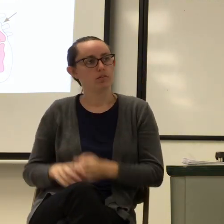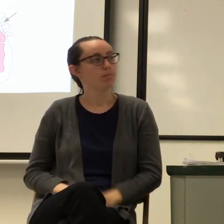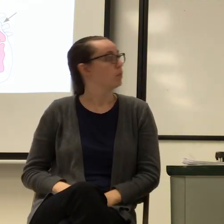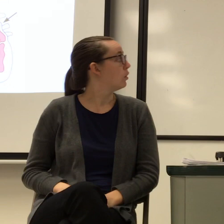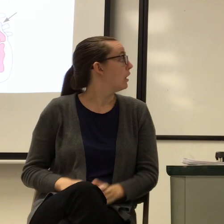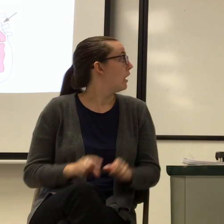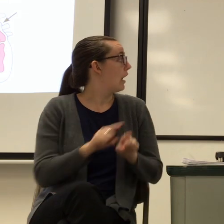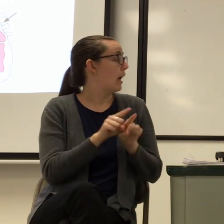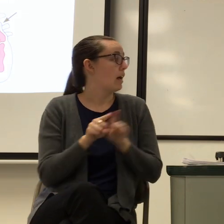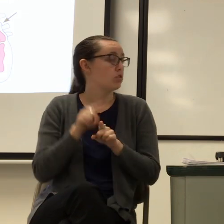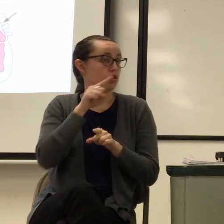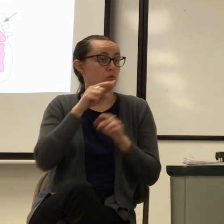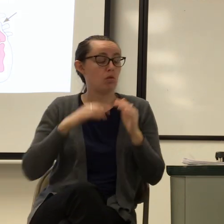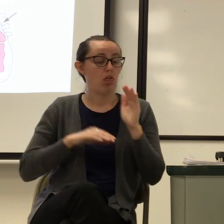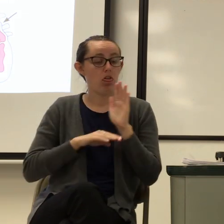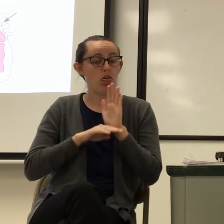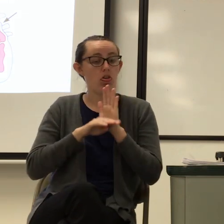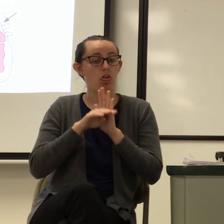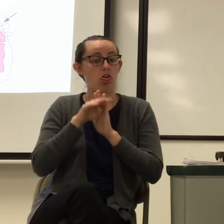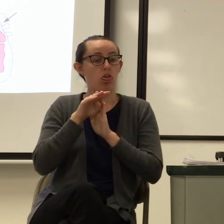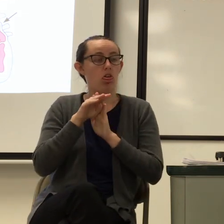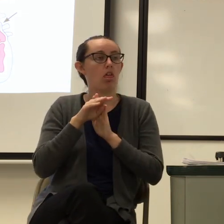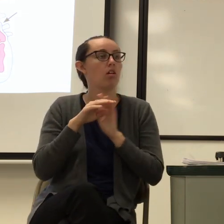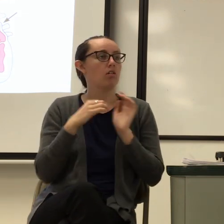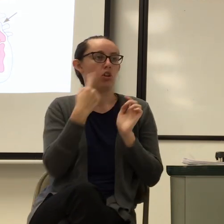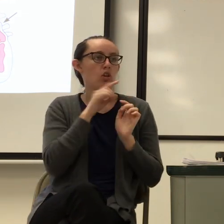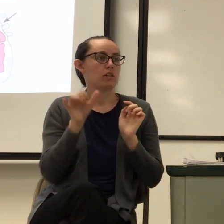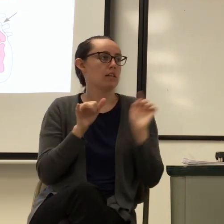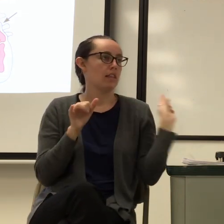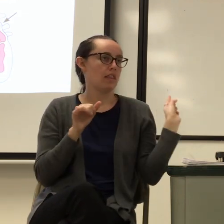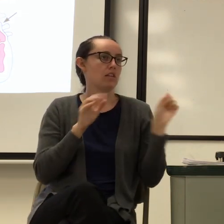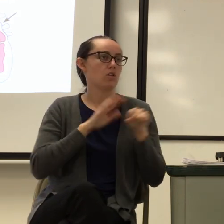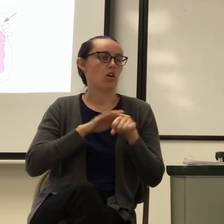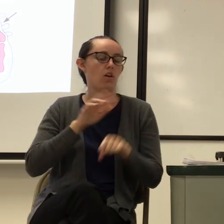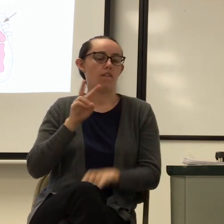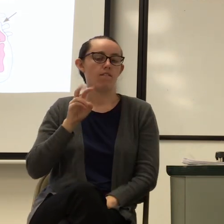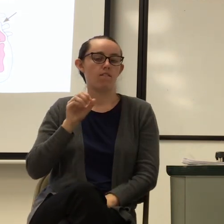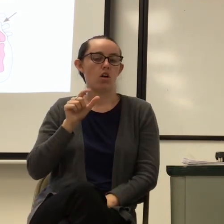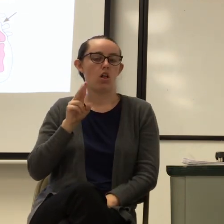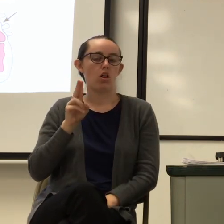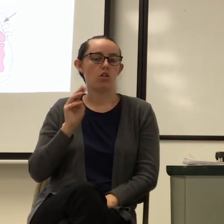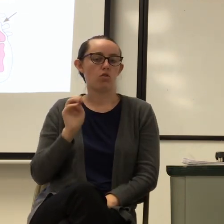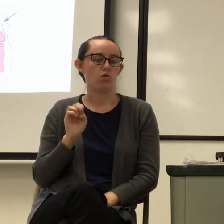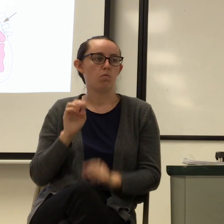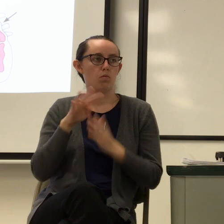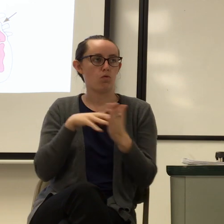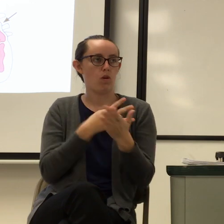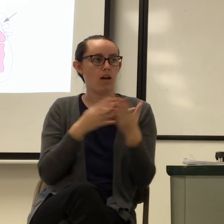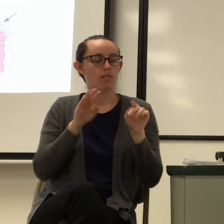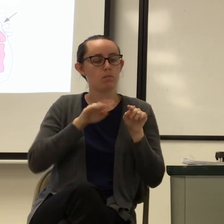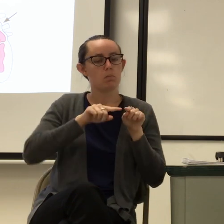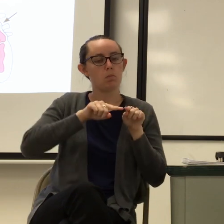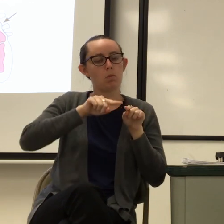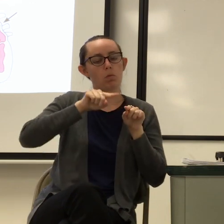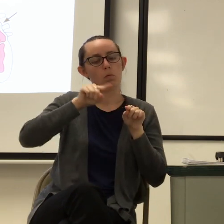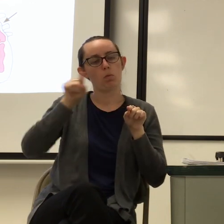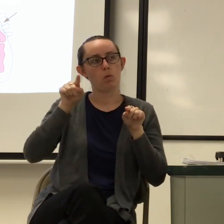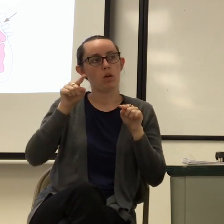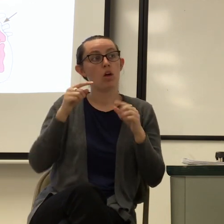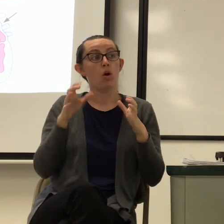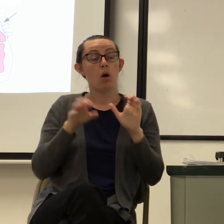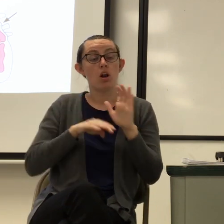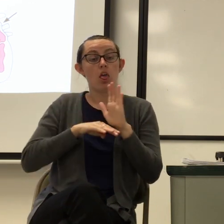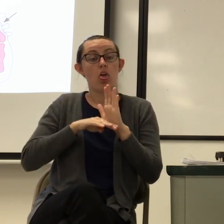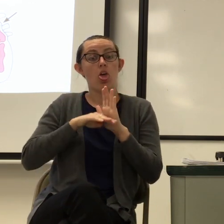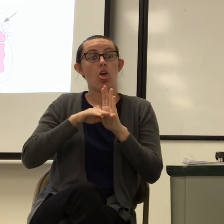that. You're increasing the volume of the ventricle. You want to fill it up as much as possible so you have a lot of blood to